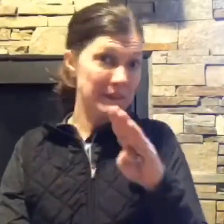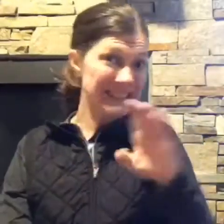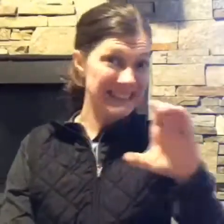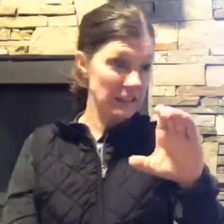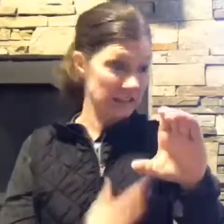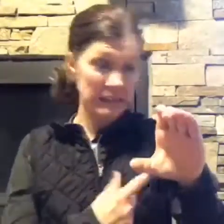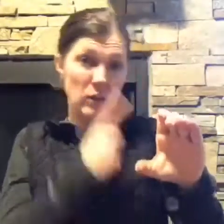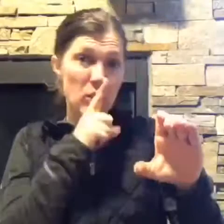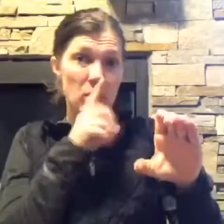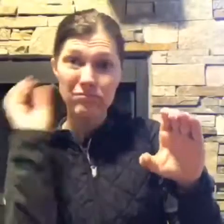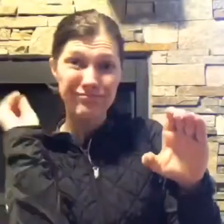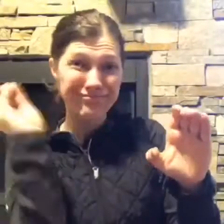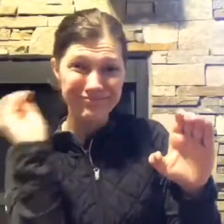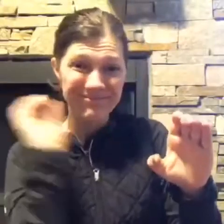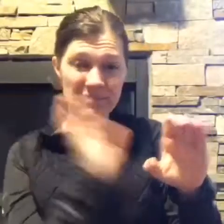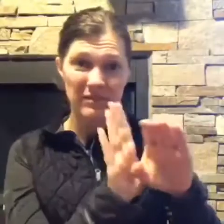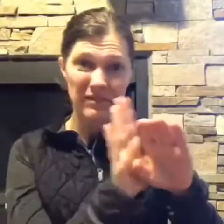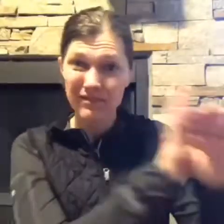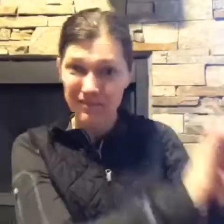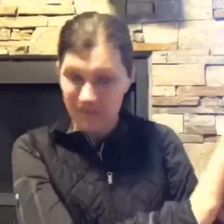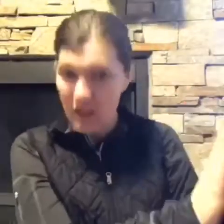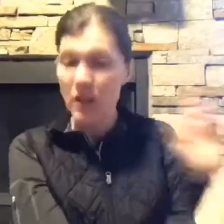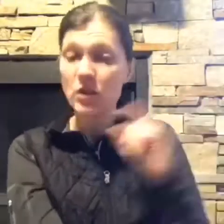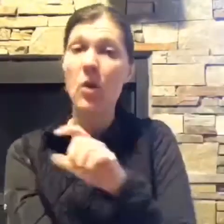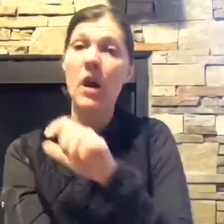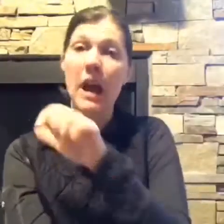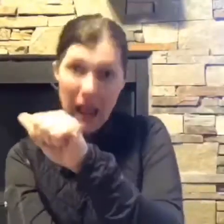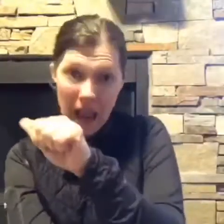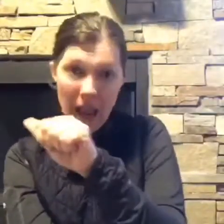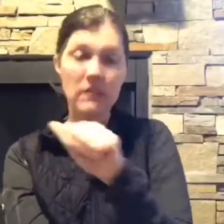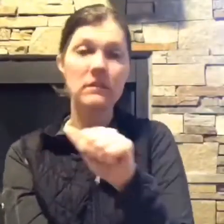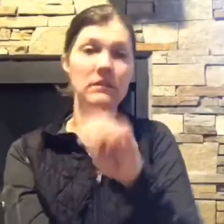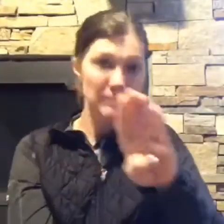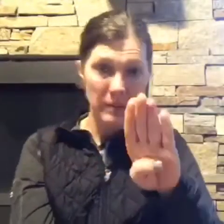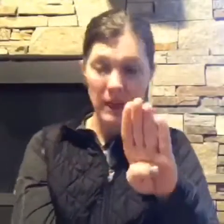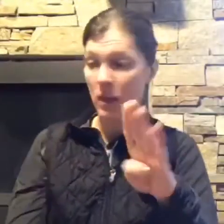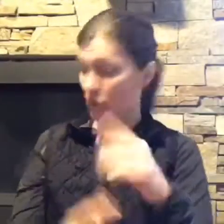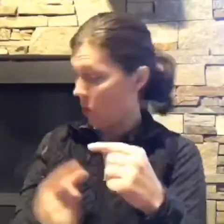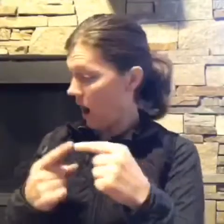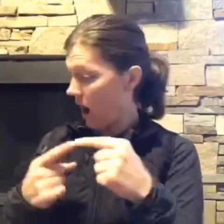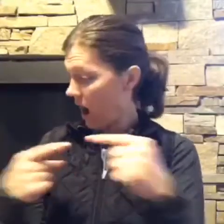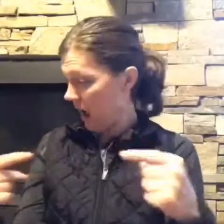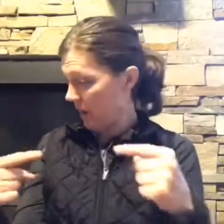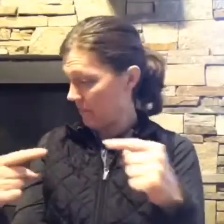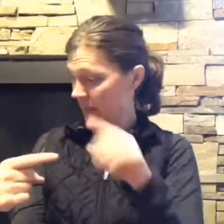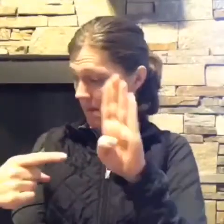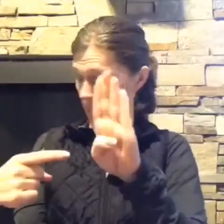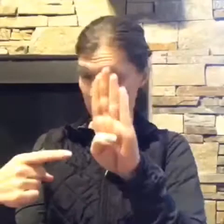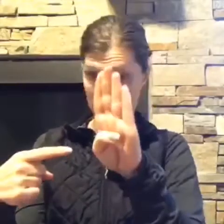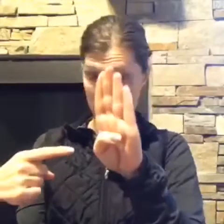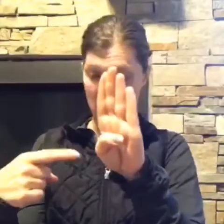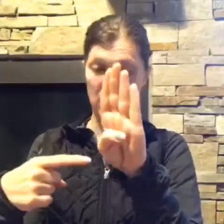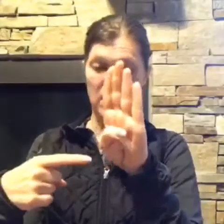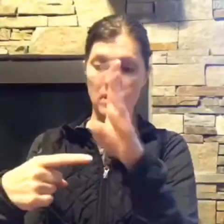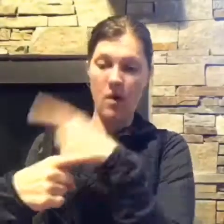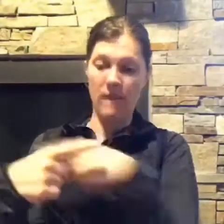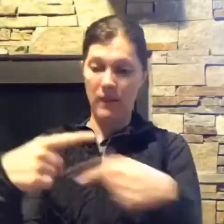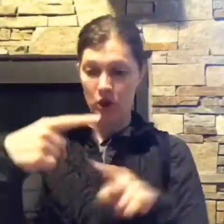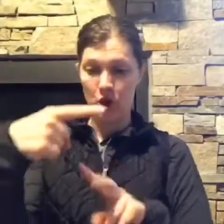value would be 0, but a, b, c. So if I, again, opposite b over 2a, this would actually be negative 16 over